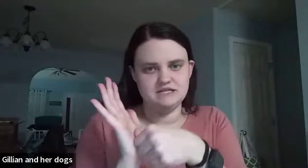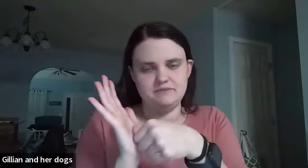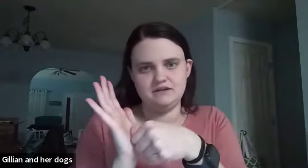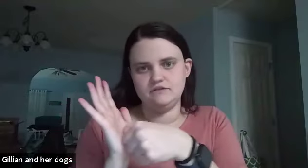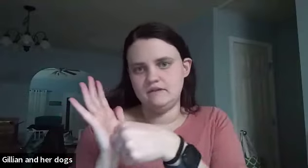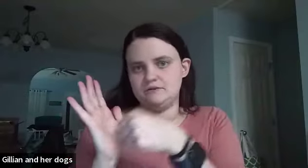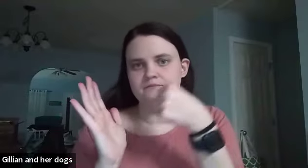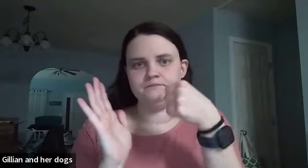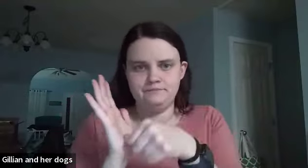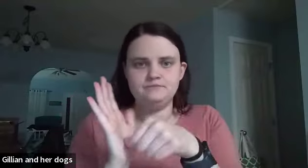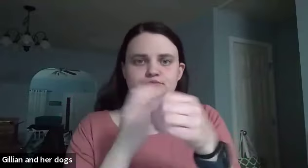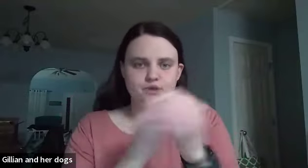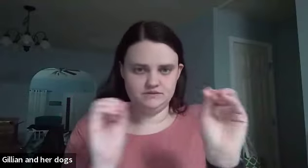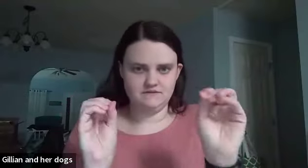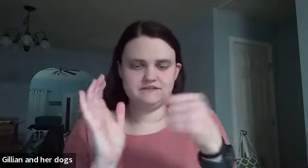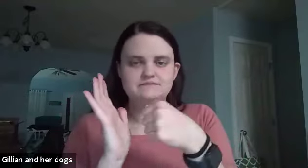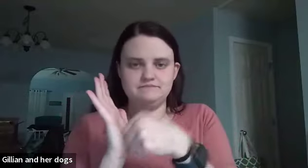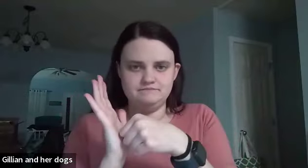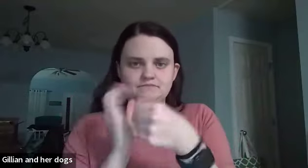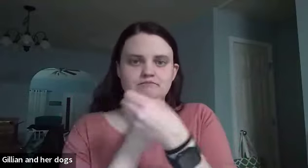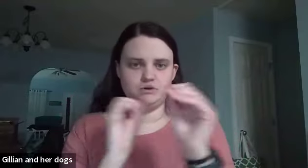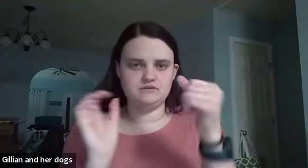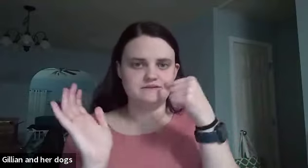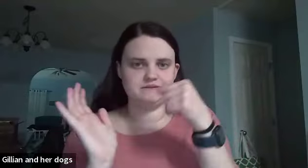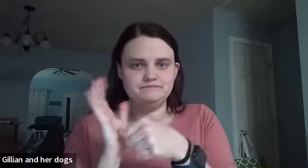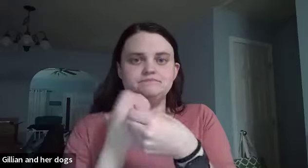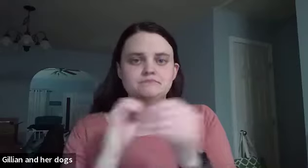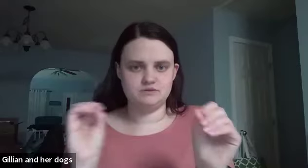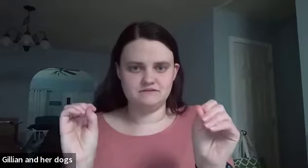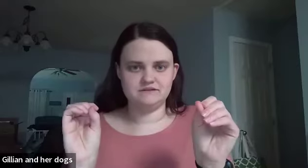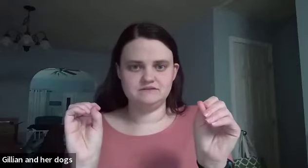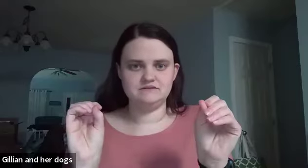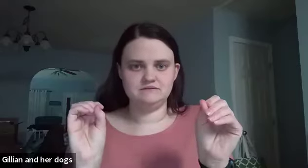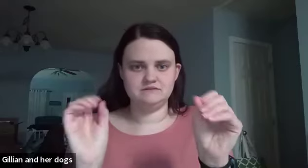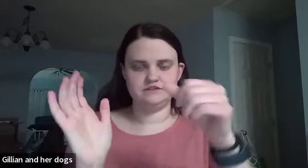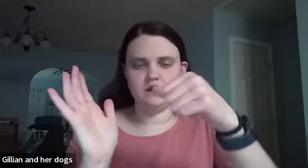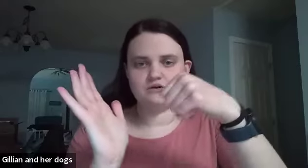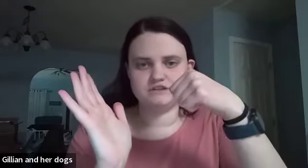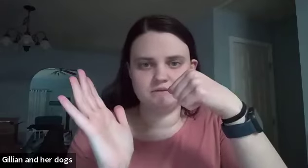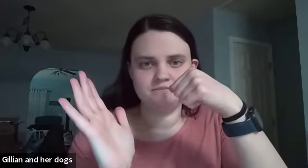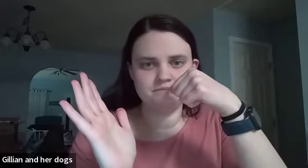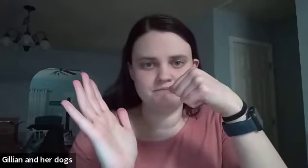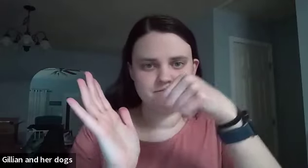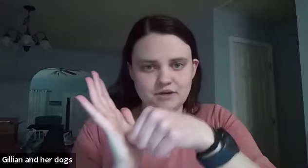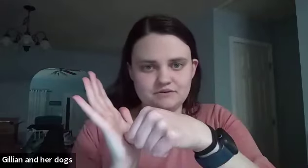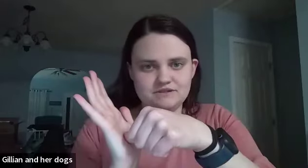you're tapping it on the letter. Post office, post office, post office. Sorry, I'll go slower. Post